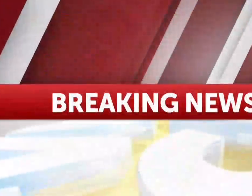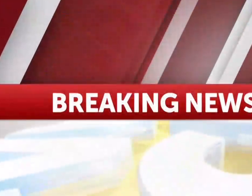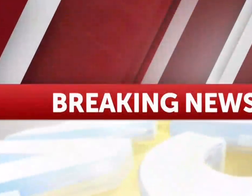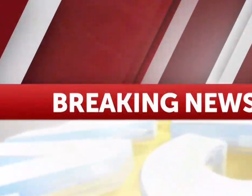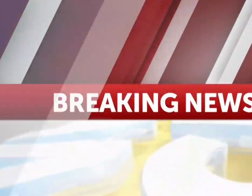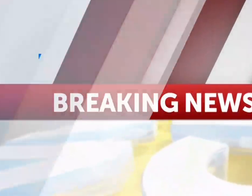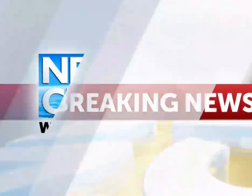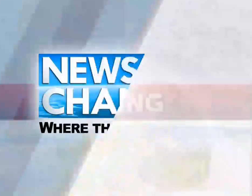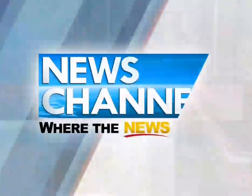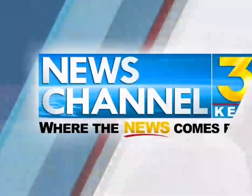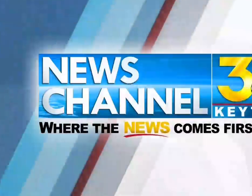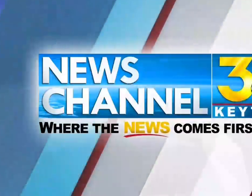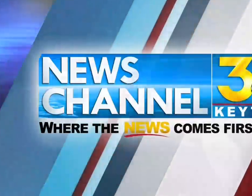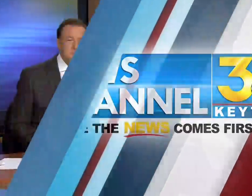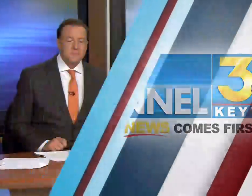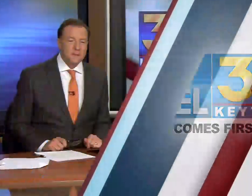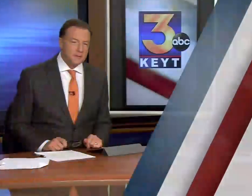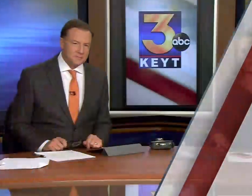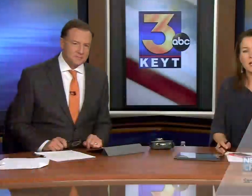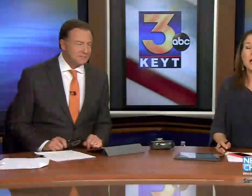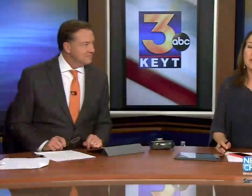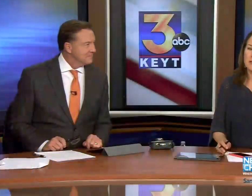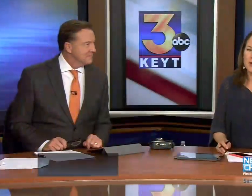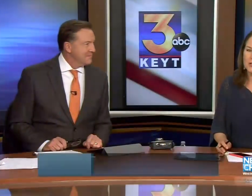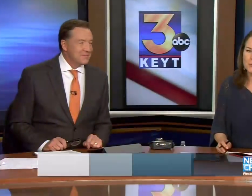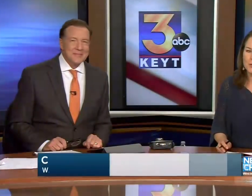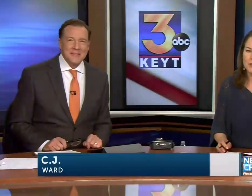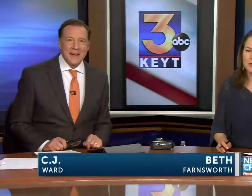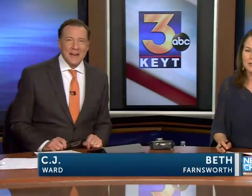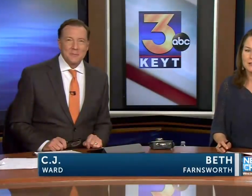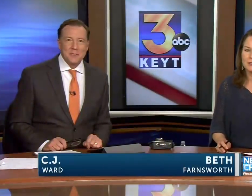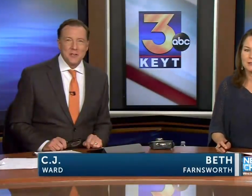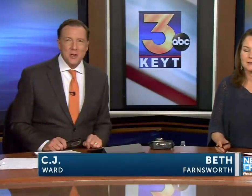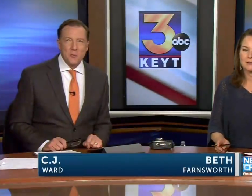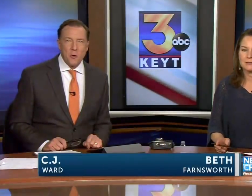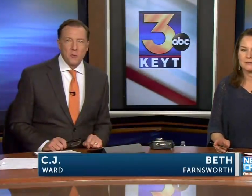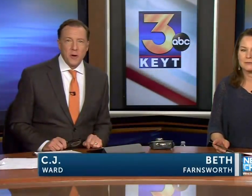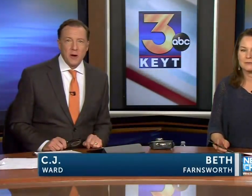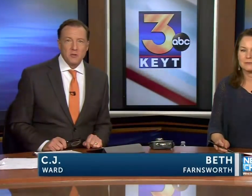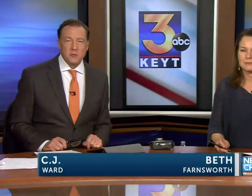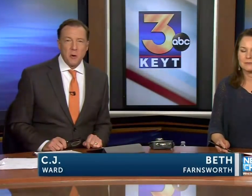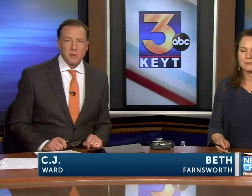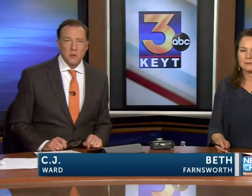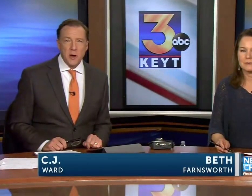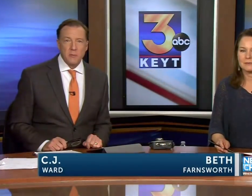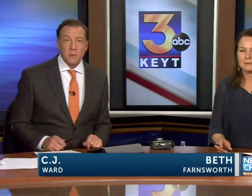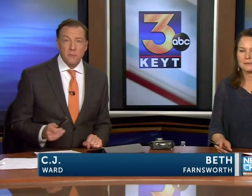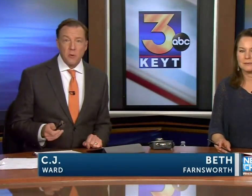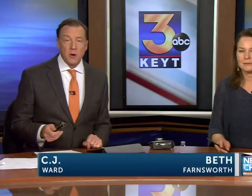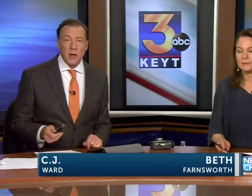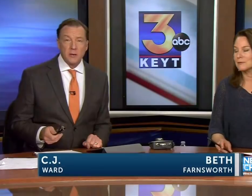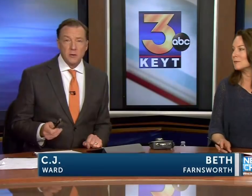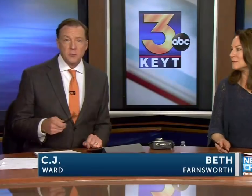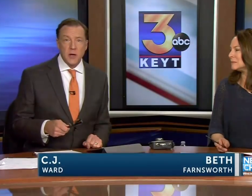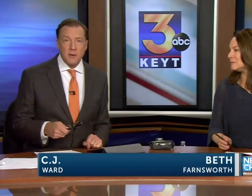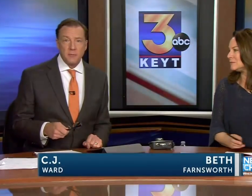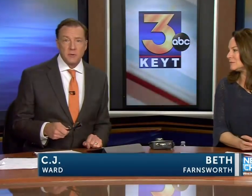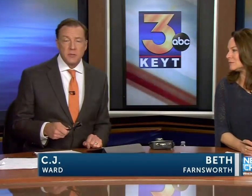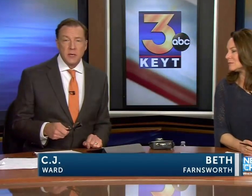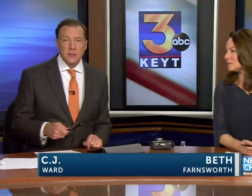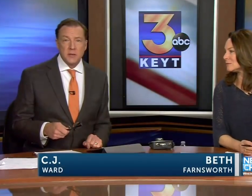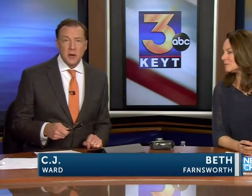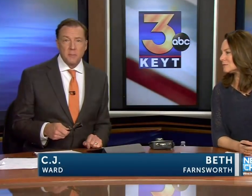breaking news from News Channel 3. Good afternoon, everybody. I'm Beth Farnsworth. And I'm CJ Ward. We are just moments away from the 4 o'clock